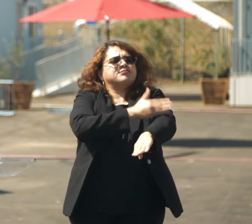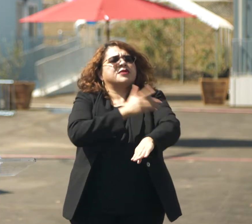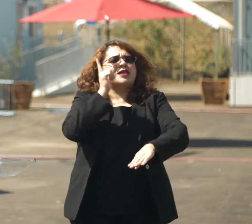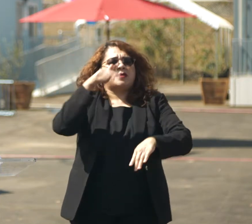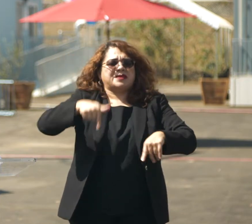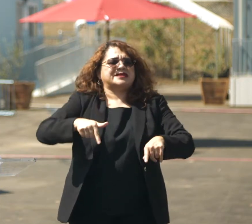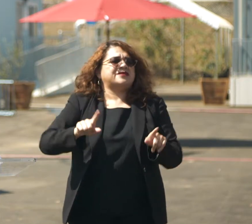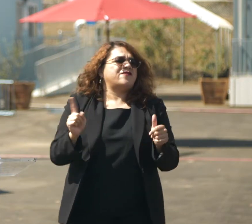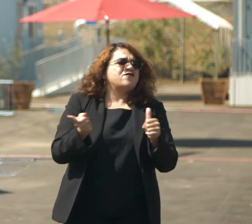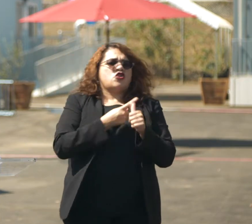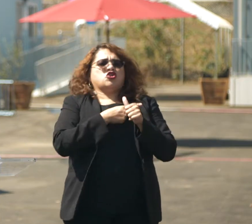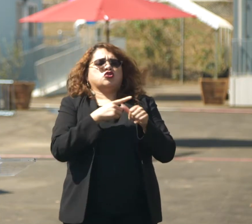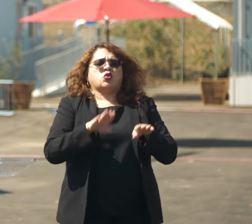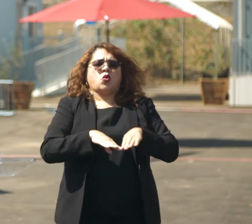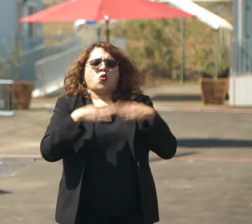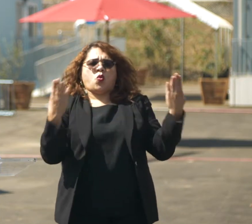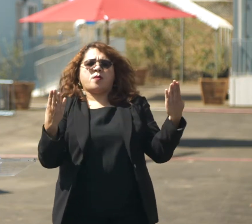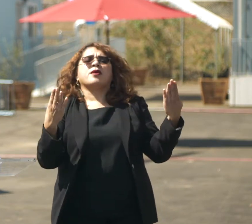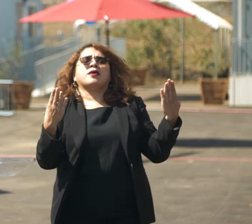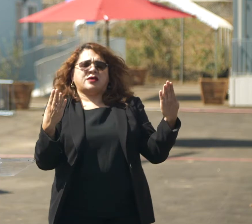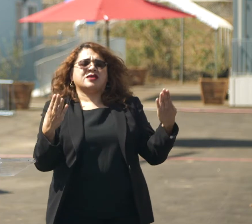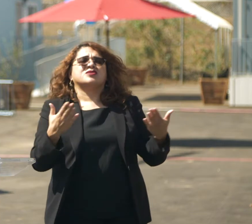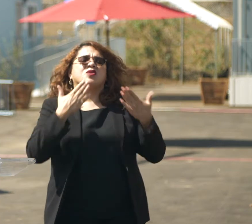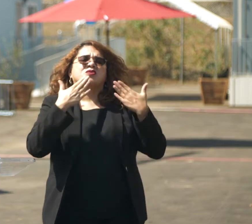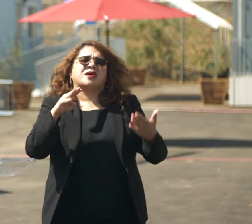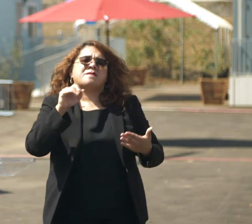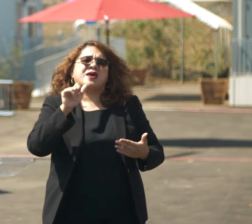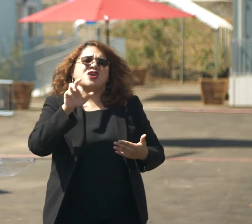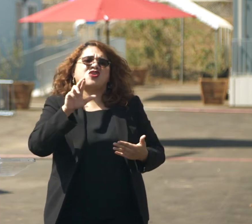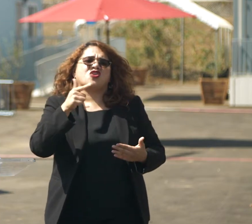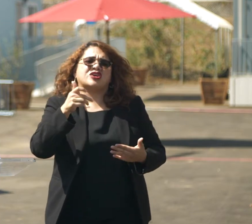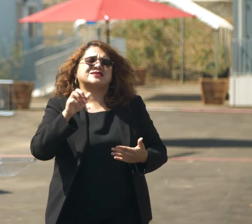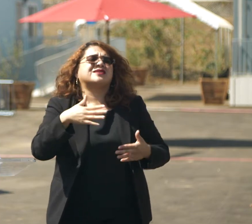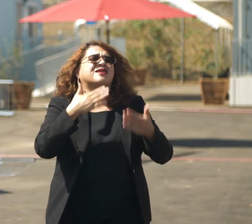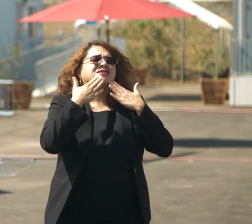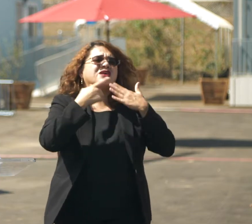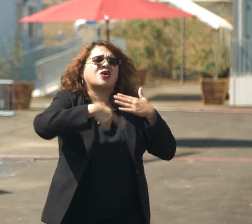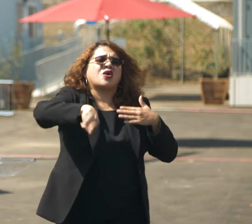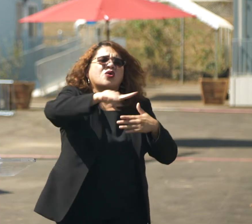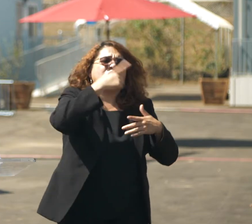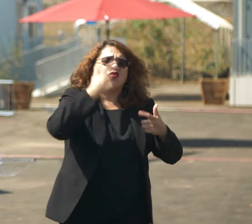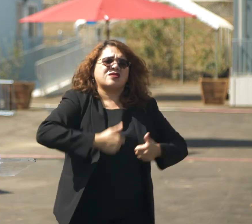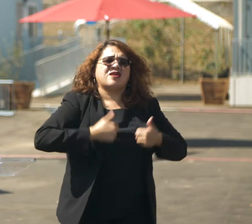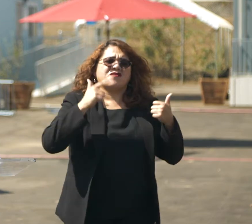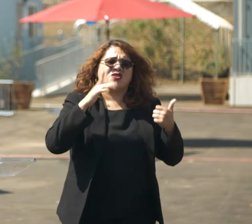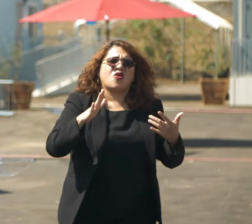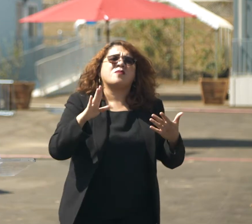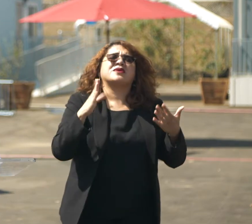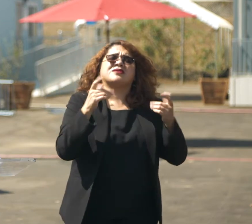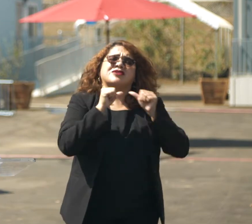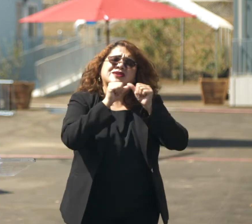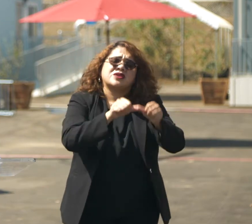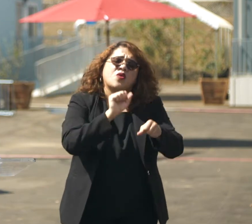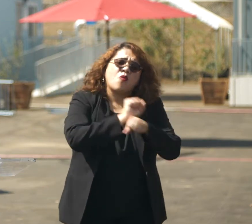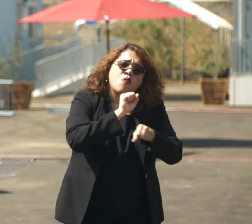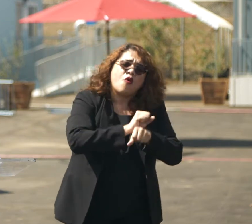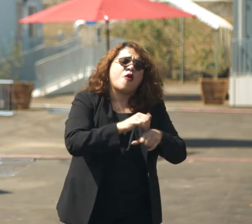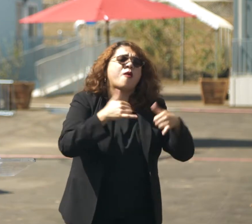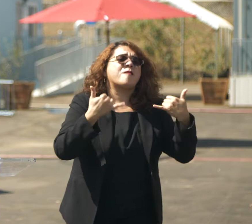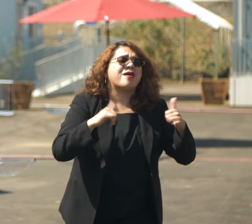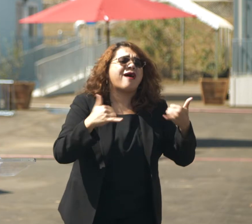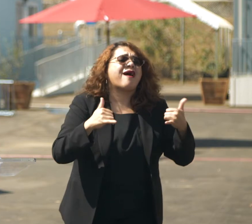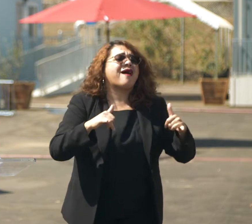equitable opportunities for all who live, work, play, and study in Long Beach. Thank you to Councilmember Richardson for